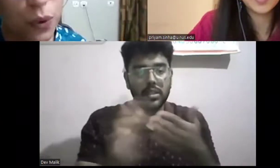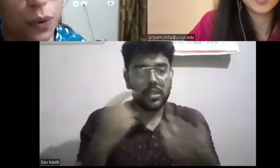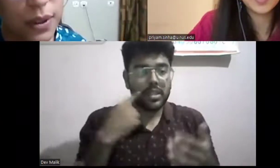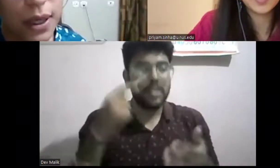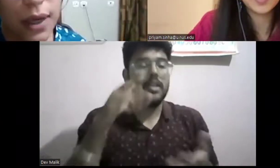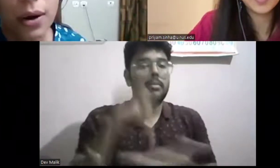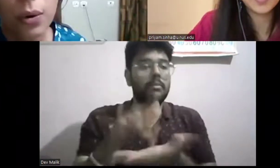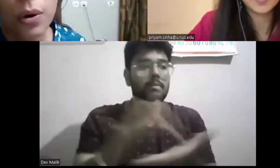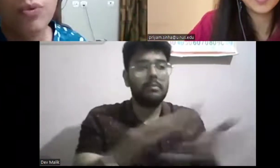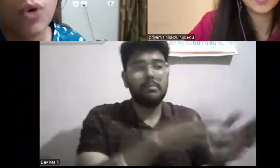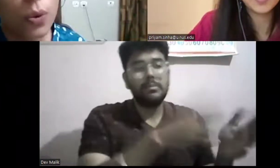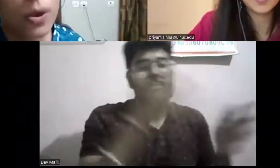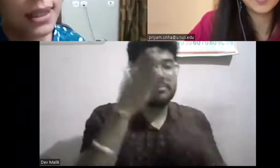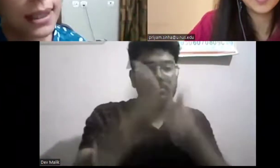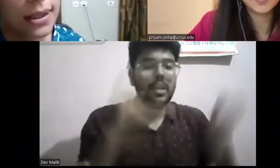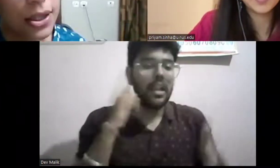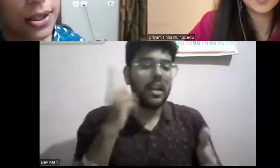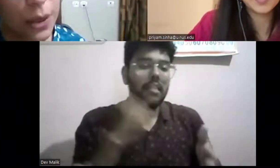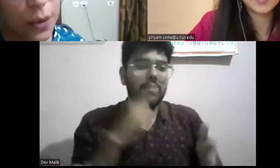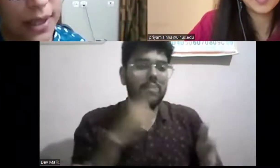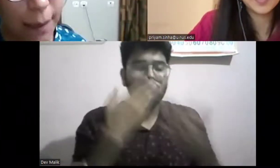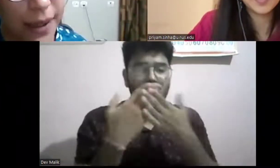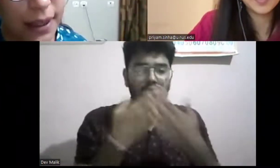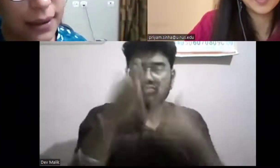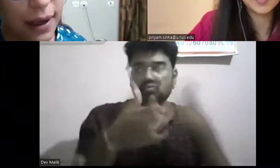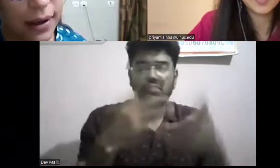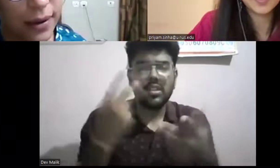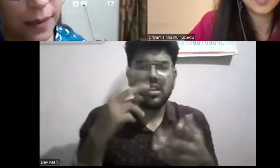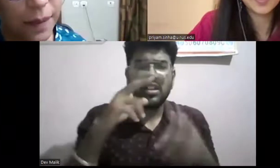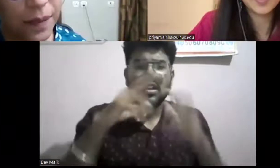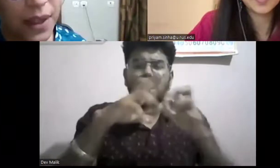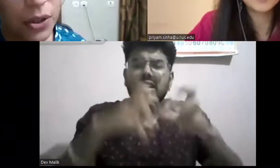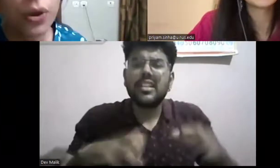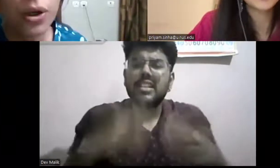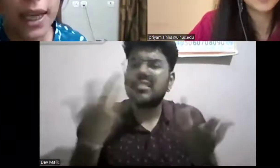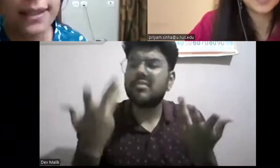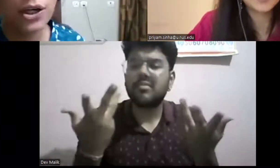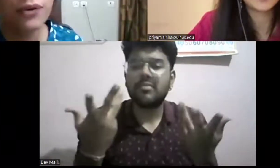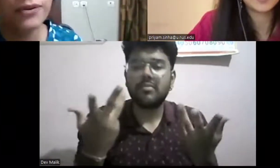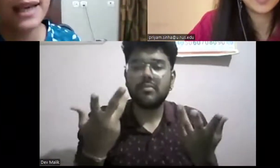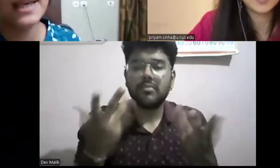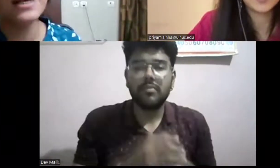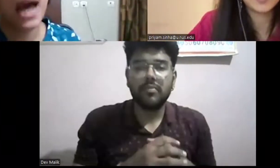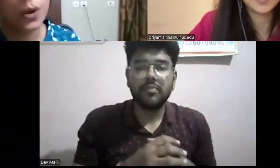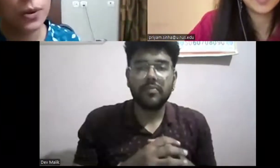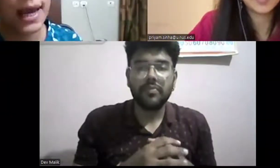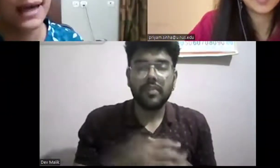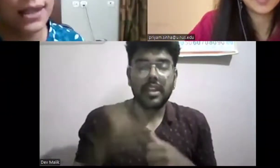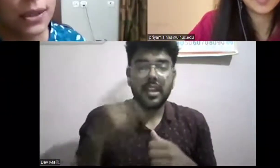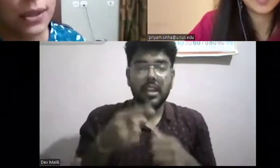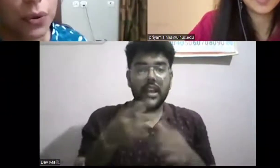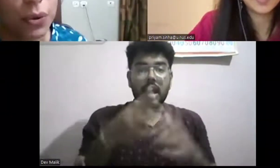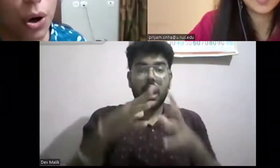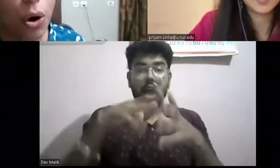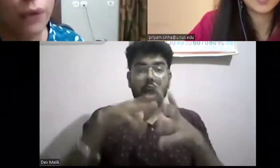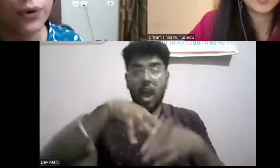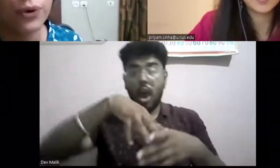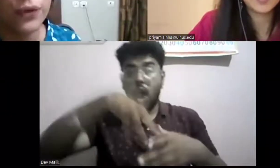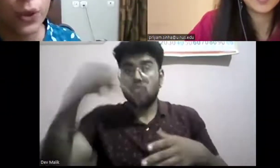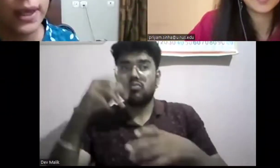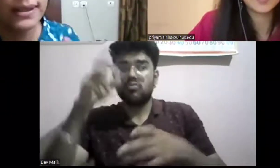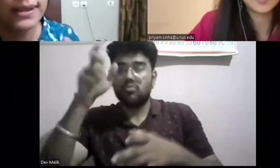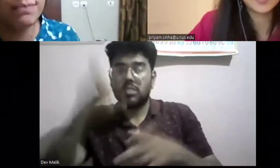deaf schools. What was the research that was happening there? So instead of taking an outsider's view